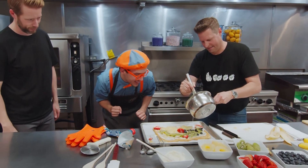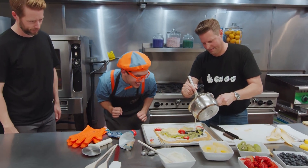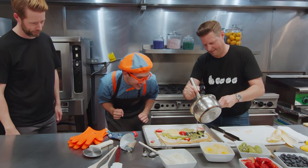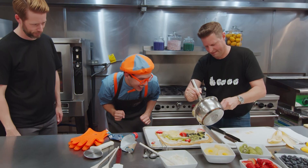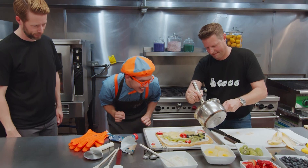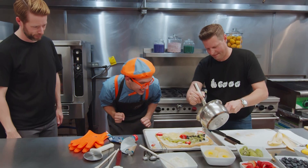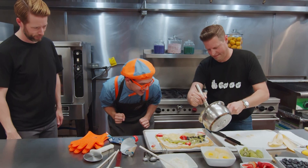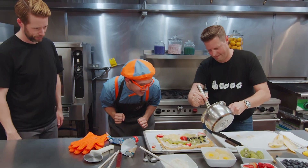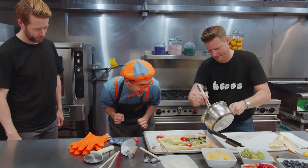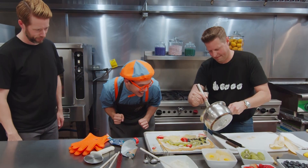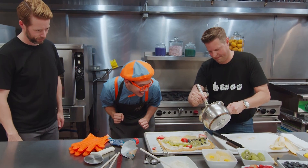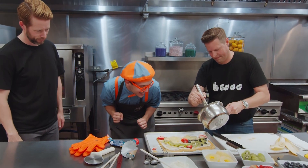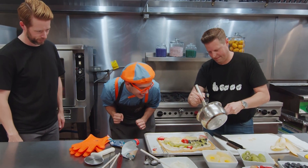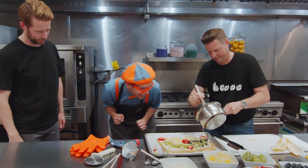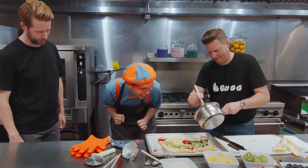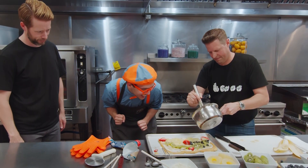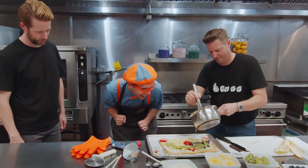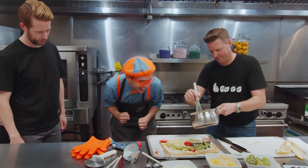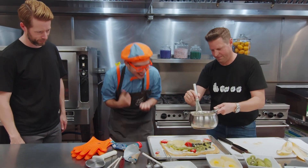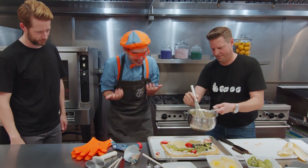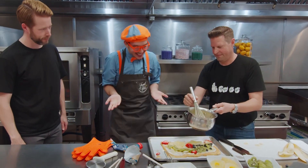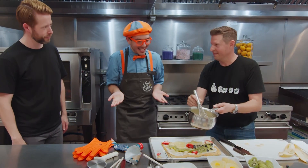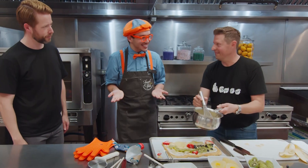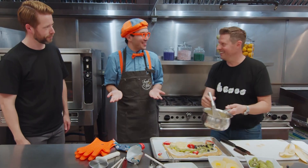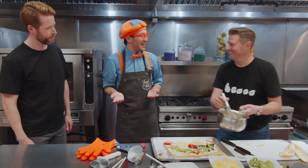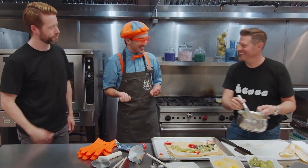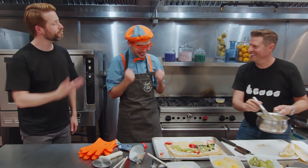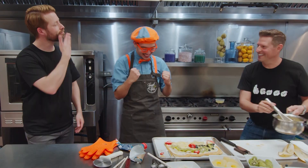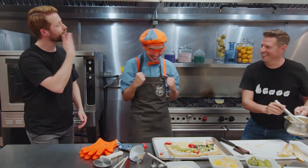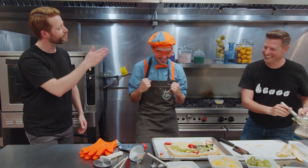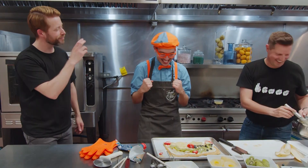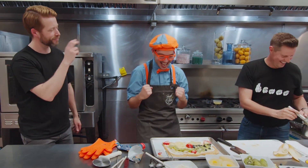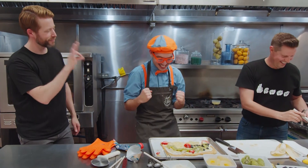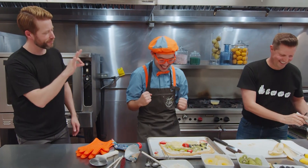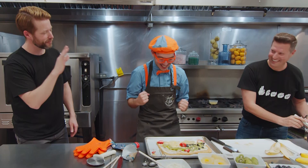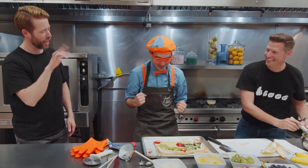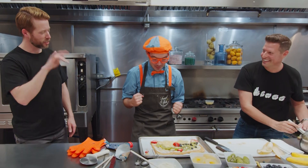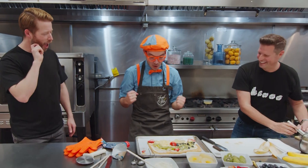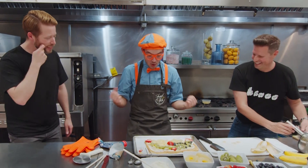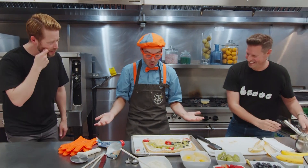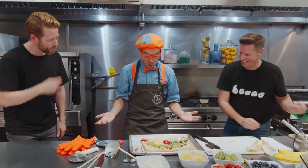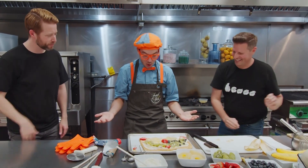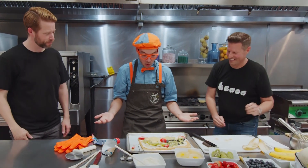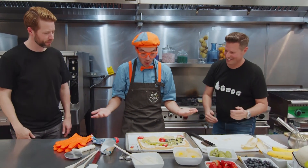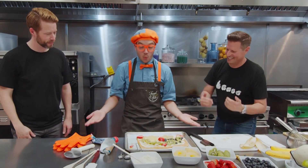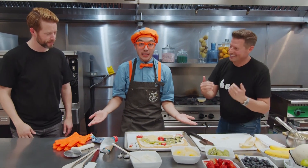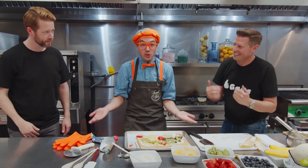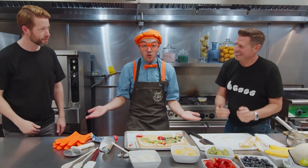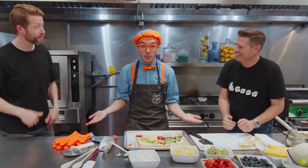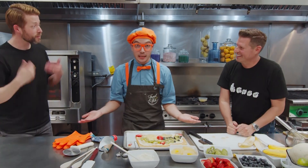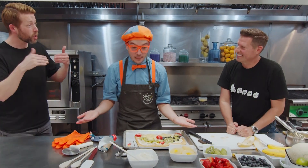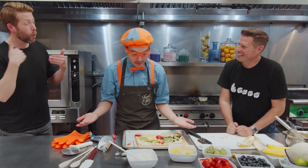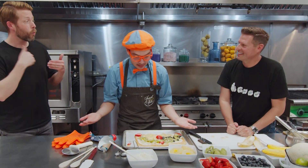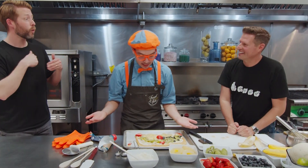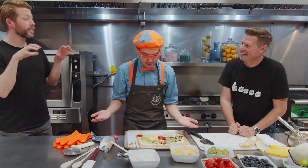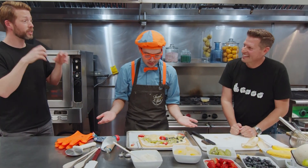Whoa! That looks great! Thank you, Chef Matthew. That was awesome! Whoa! We did